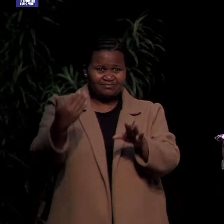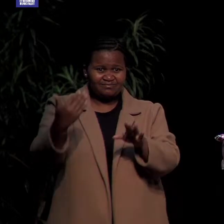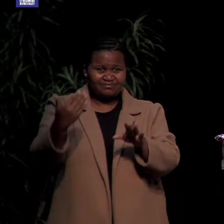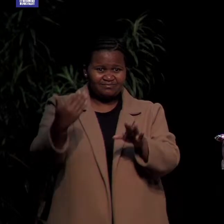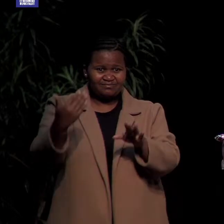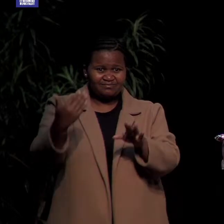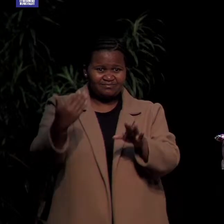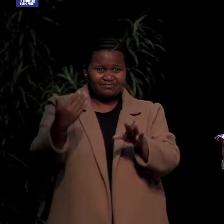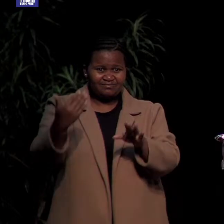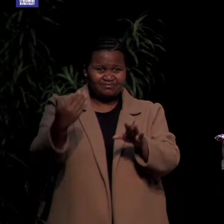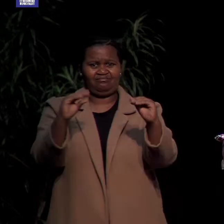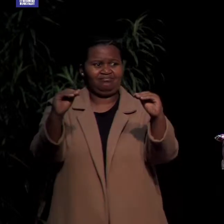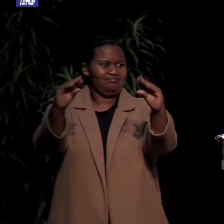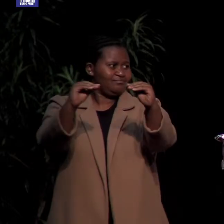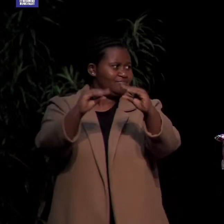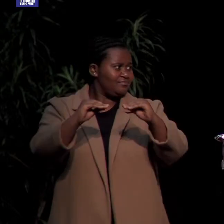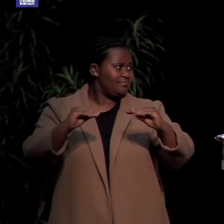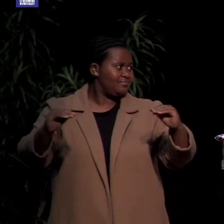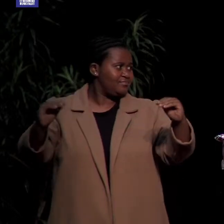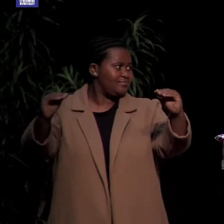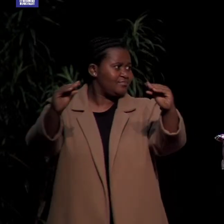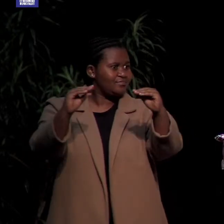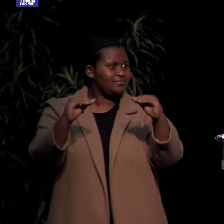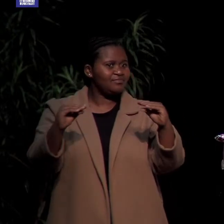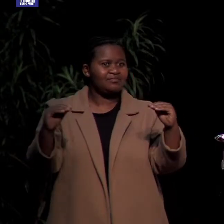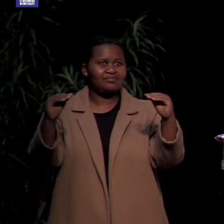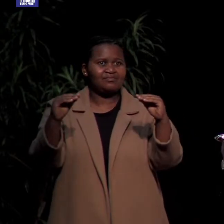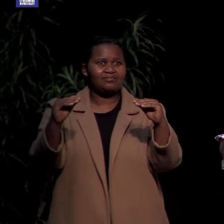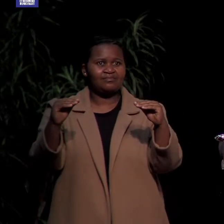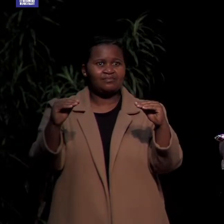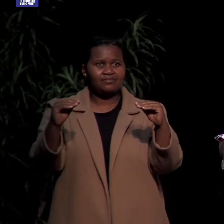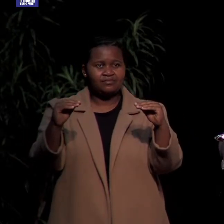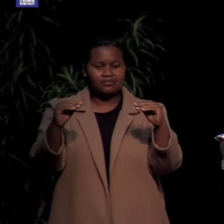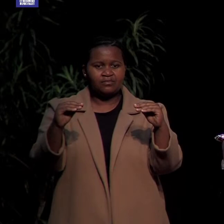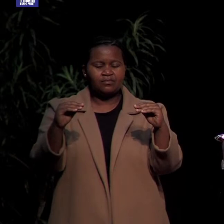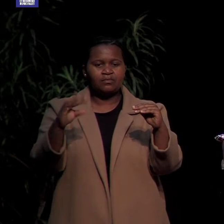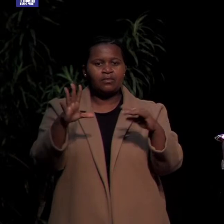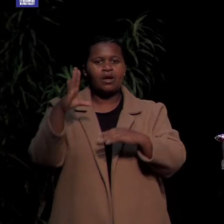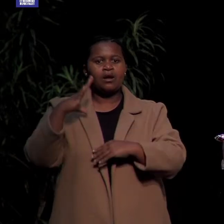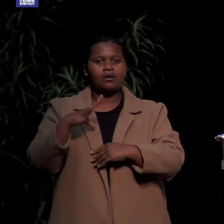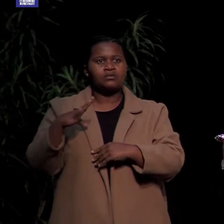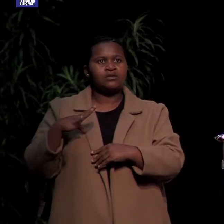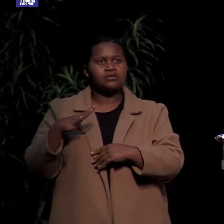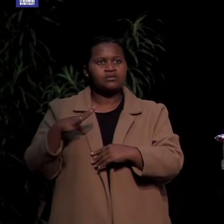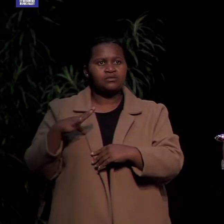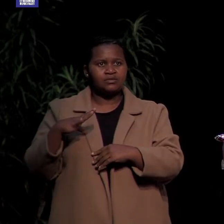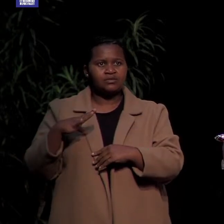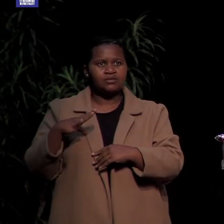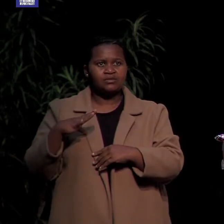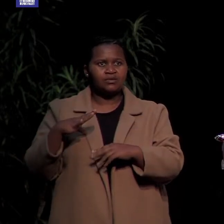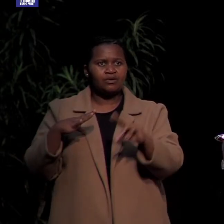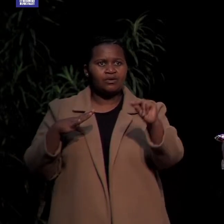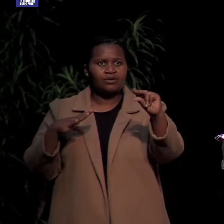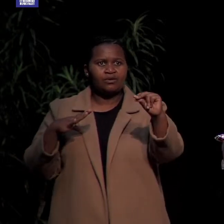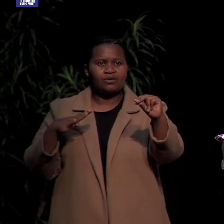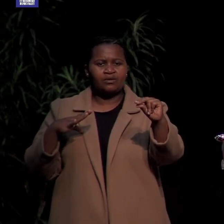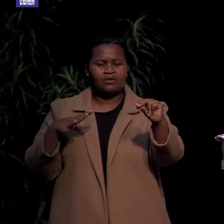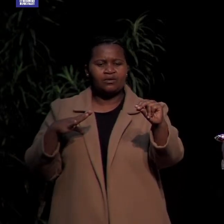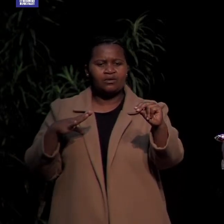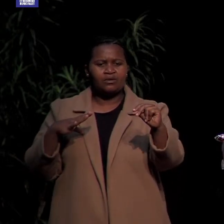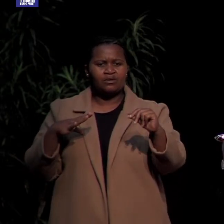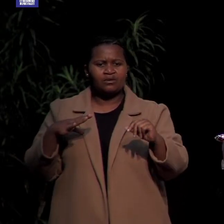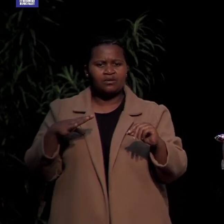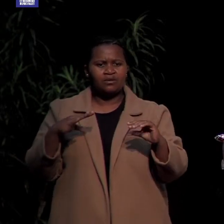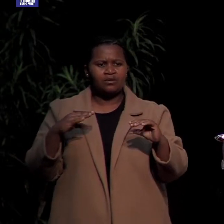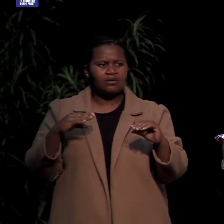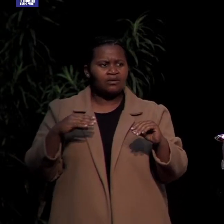Speaker, we are in the council here. Councillors, Speaker, You councillors, must follow if we the may be procedures. allowed, Councillors, because it is an, No, you are Ma'am, causing we are problems. You must